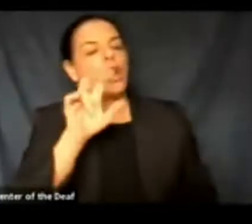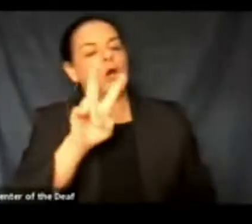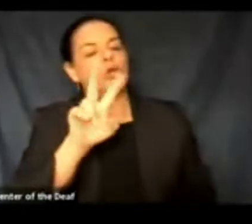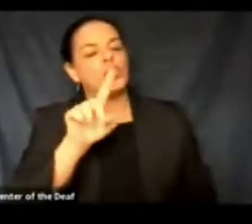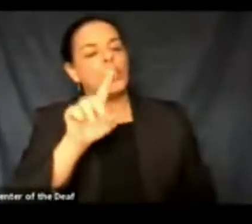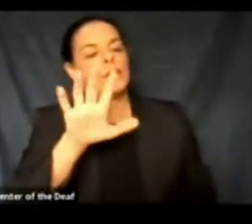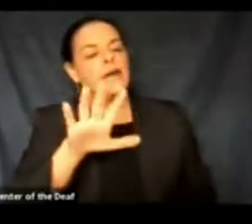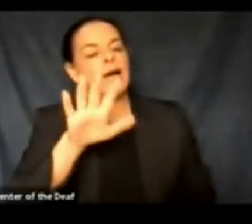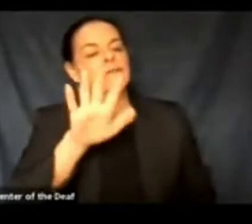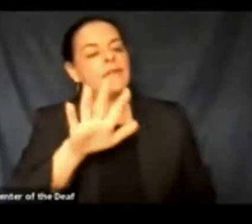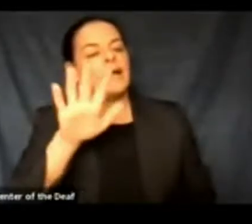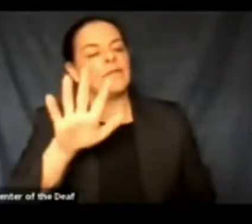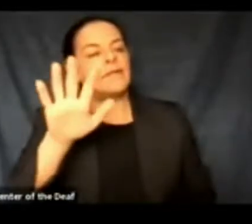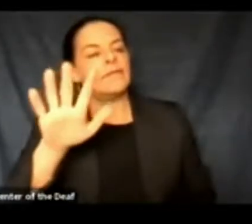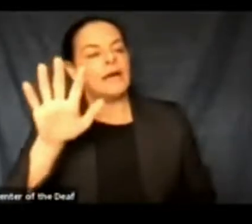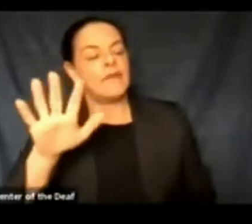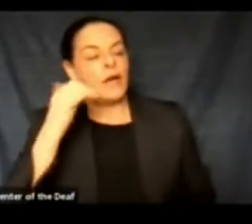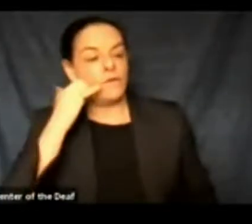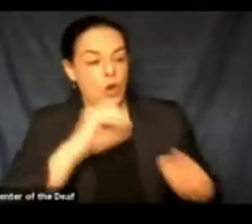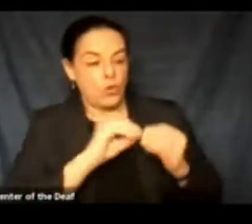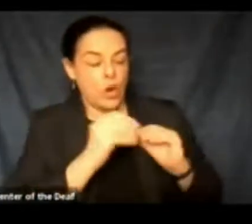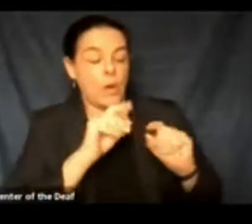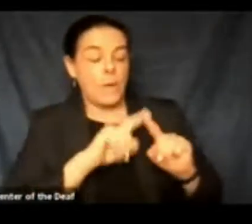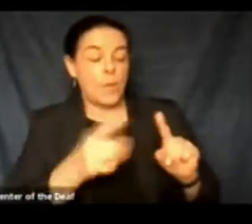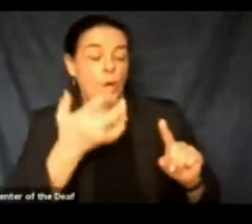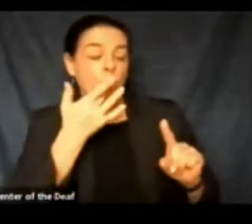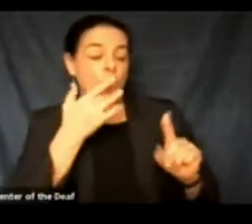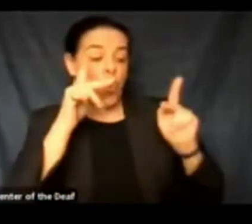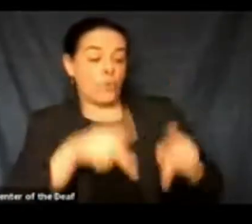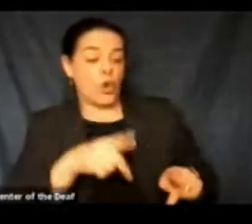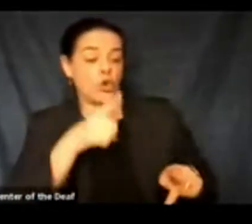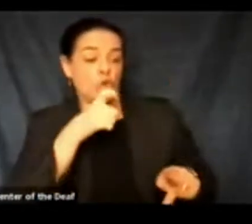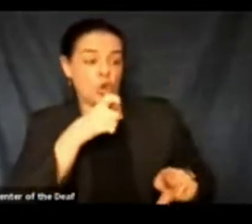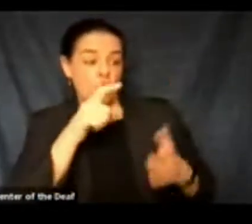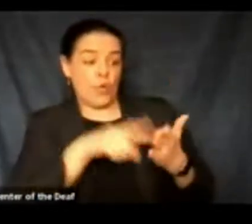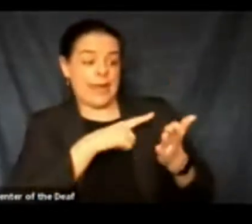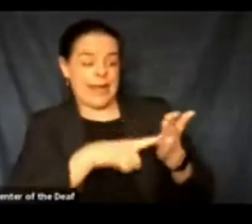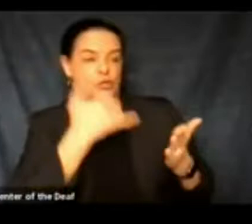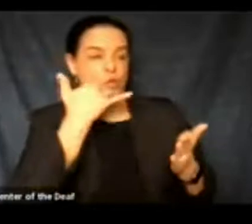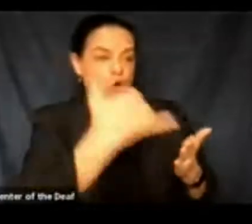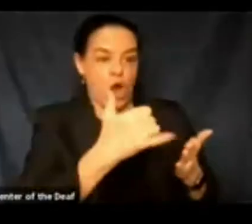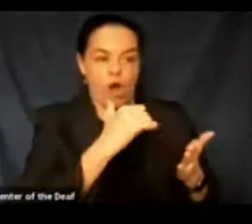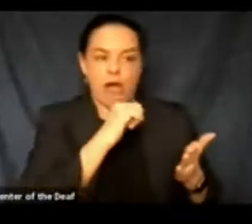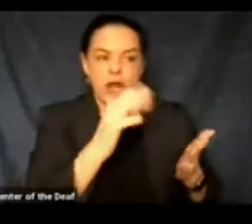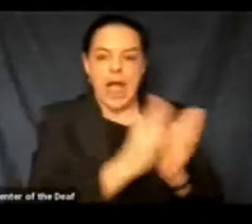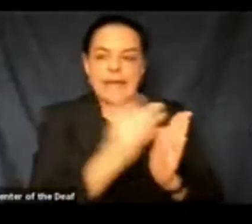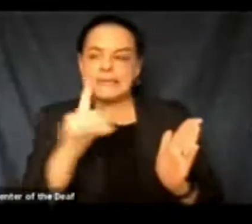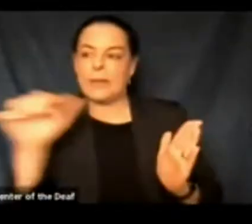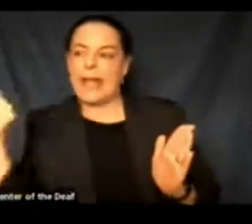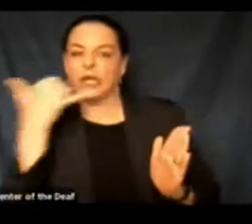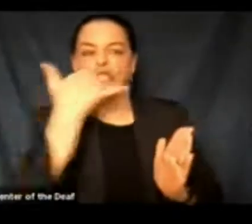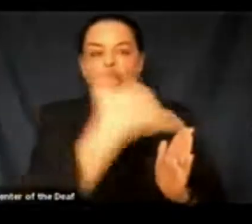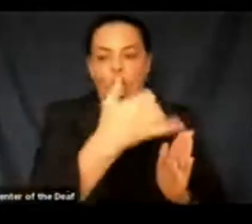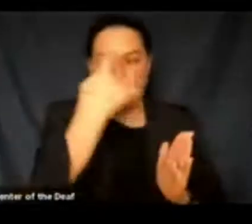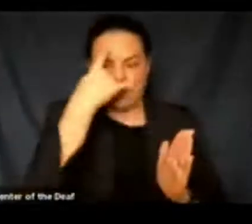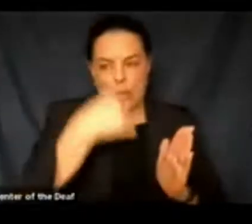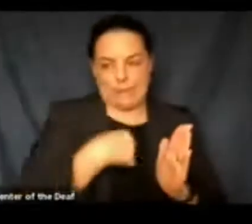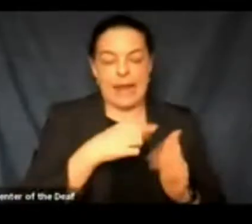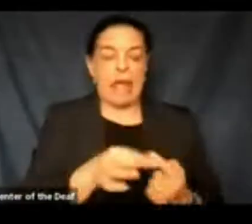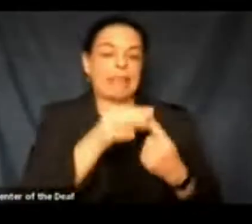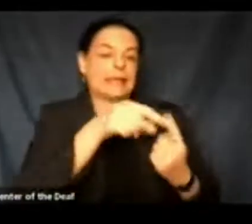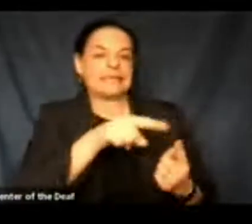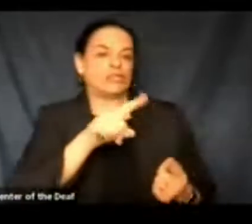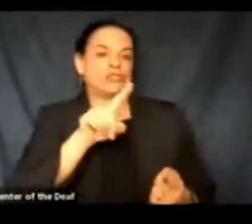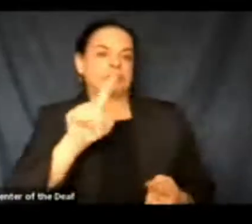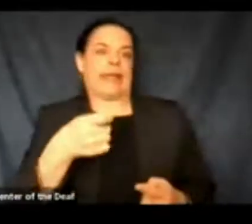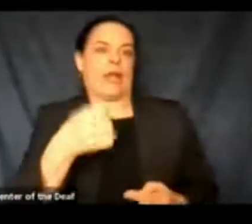215-5555 number. But we prefer that the individual canceling the appointment call and not have someone else call for them unless they can't call. Yeah. And